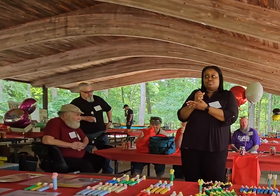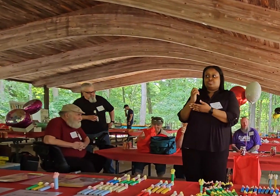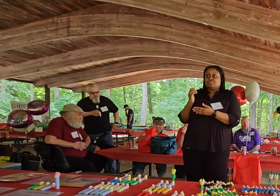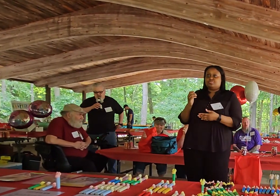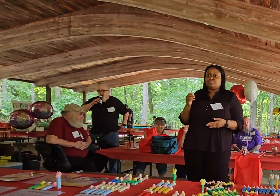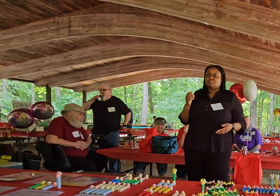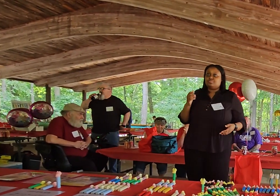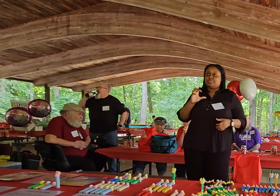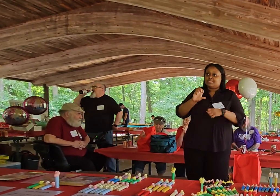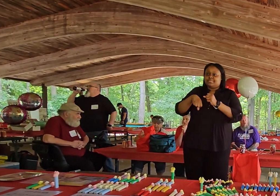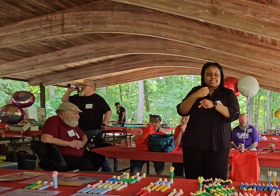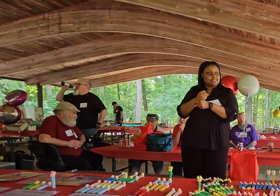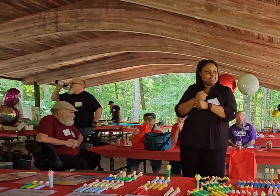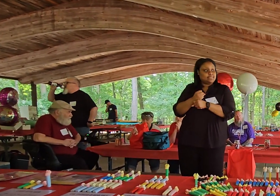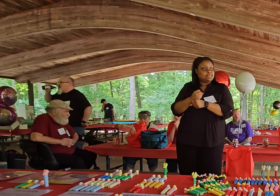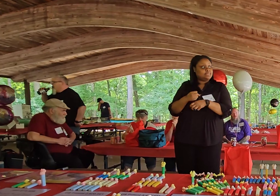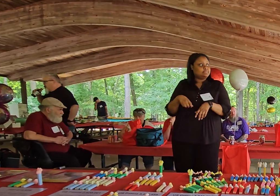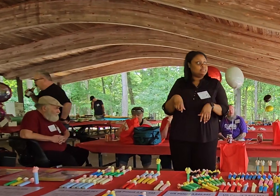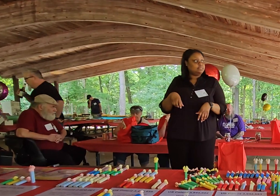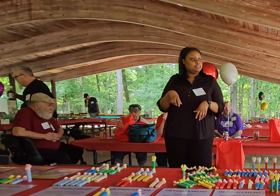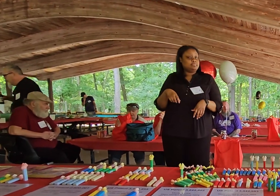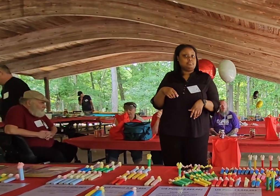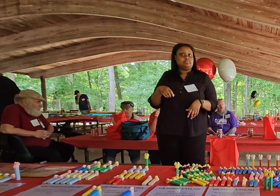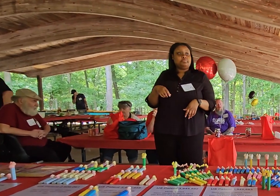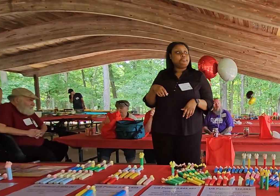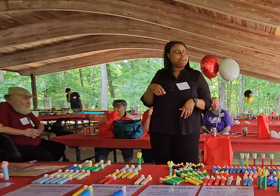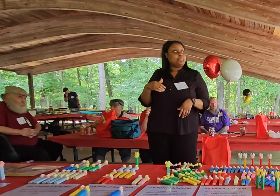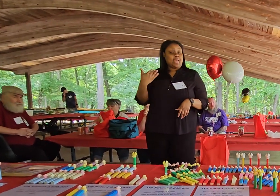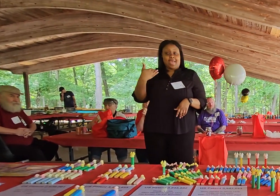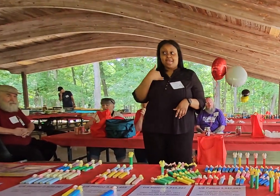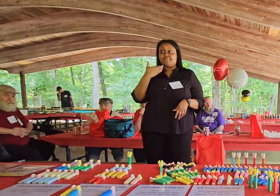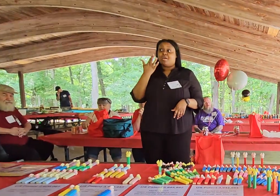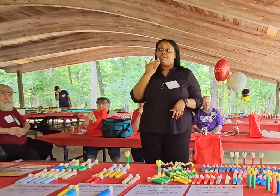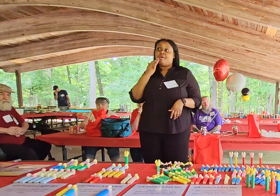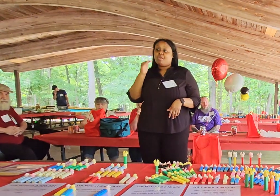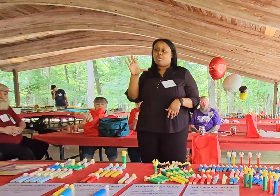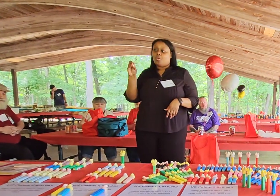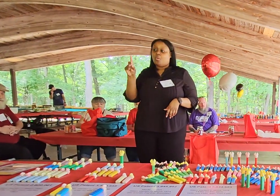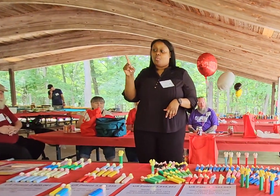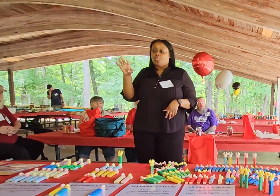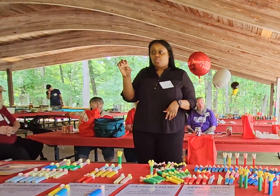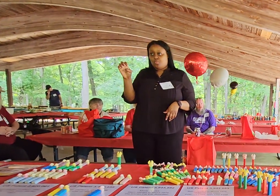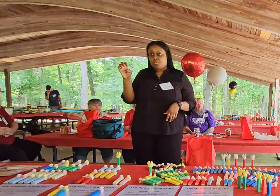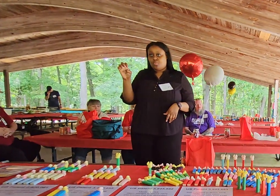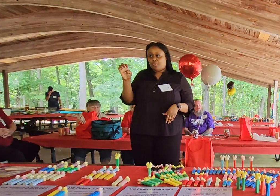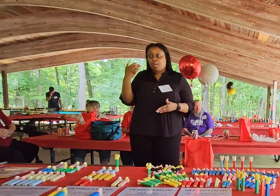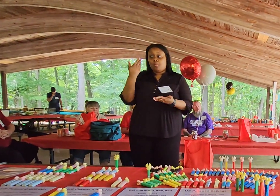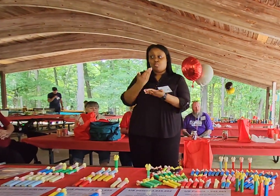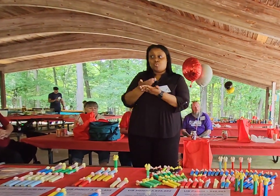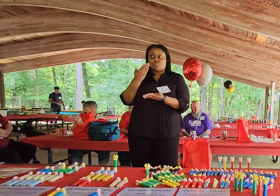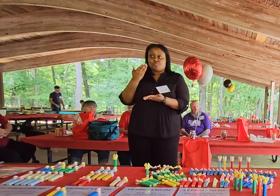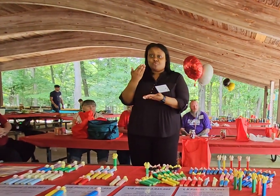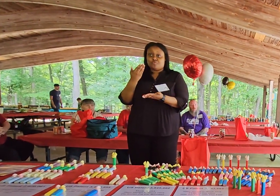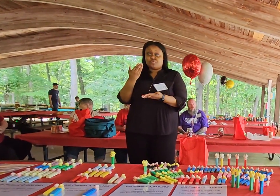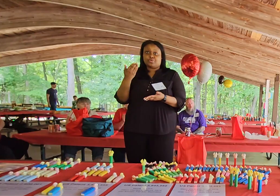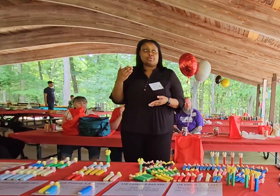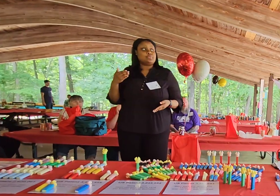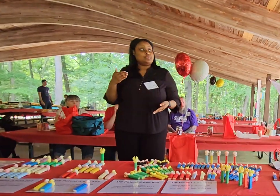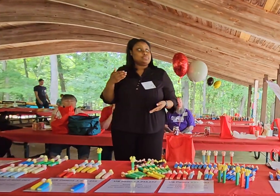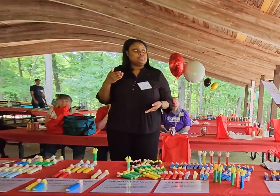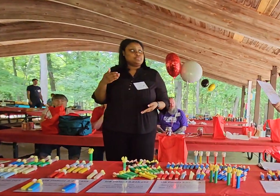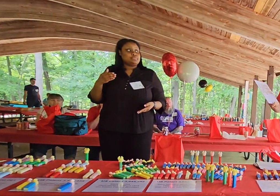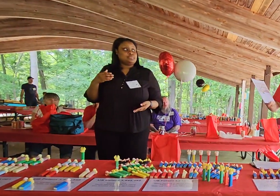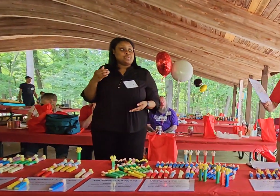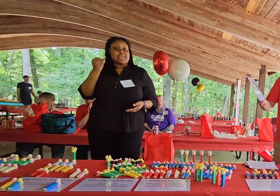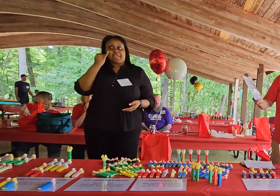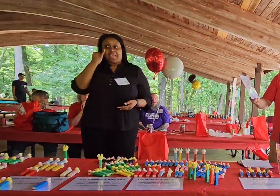color, and you'll see in there. And then I have a color coding about like level of proof, basically, on if it's been found in the